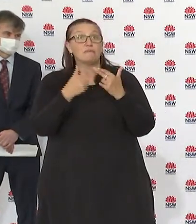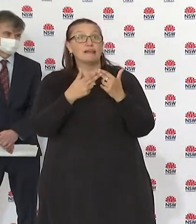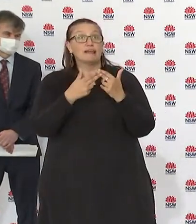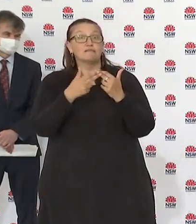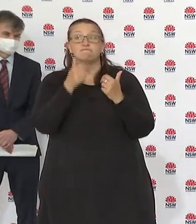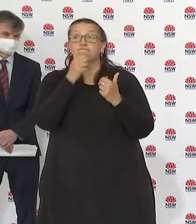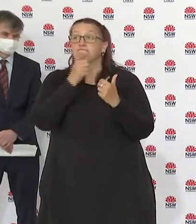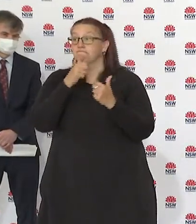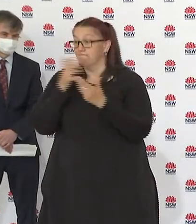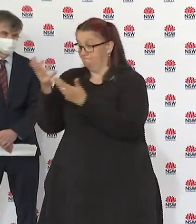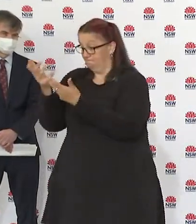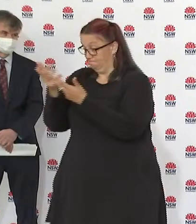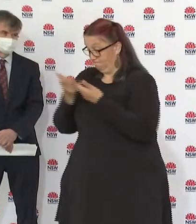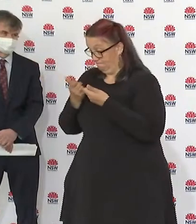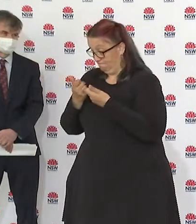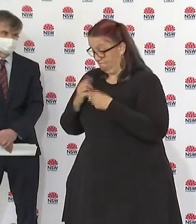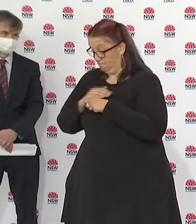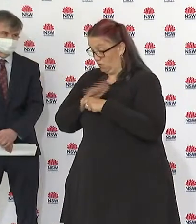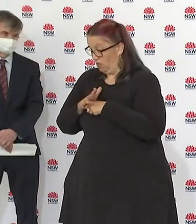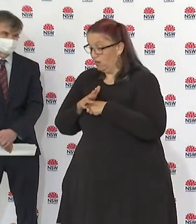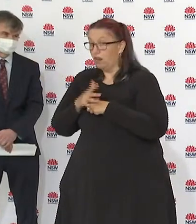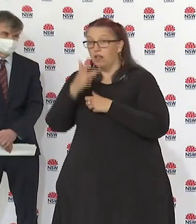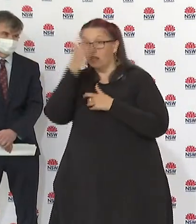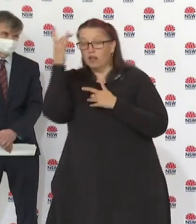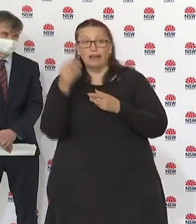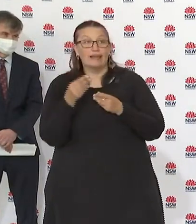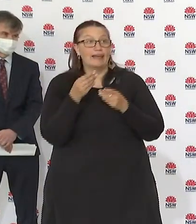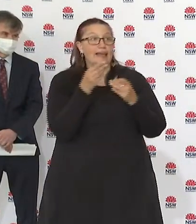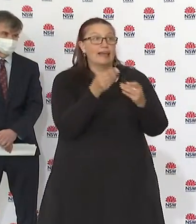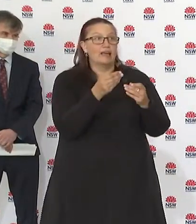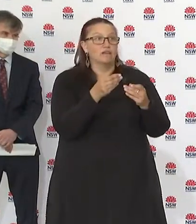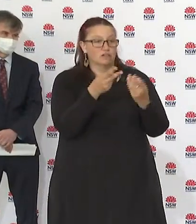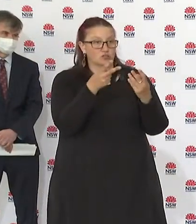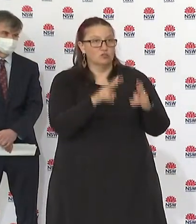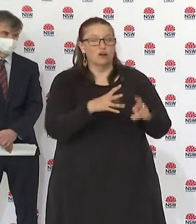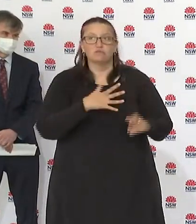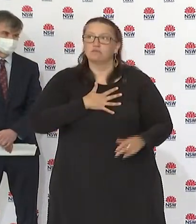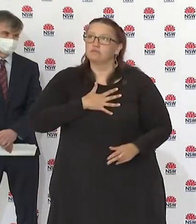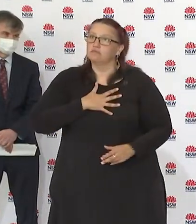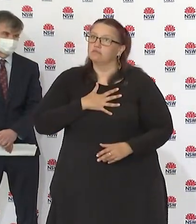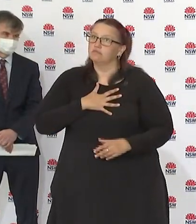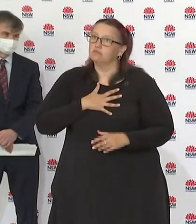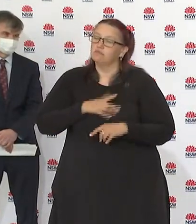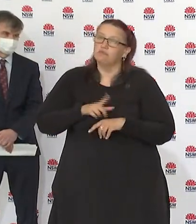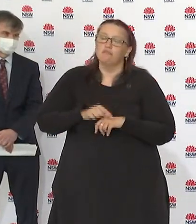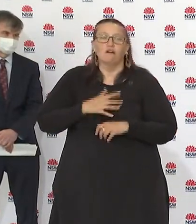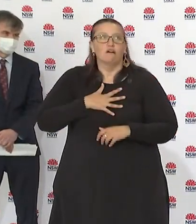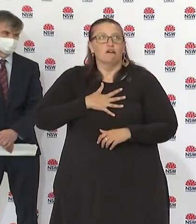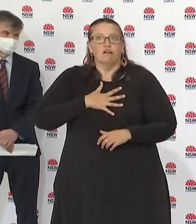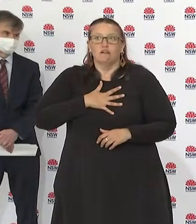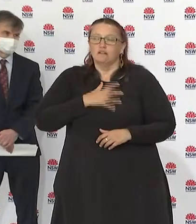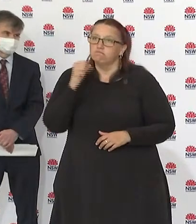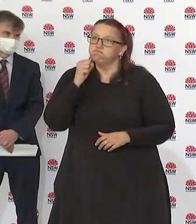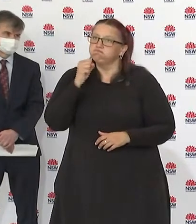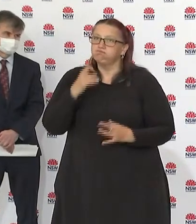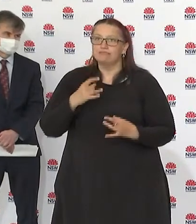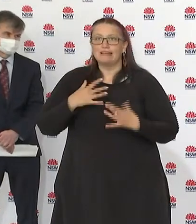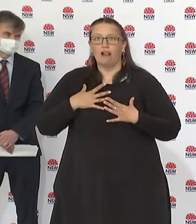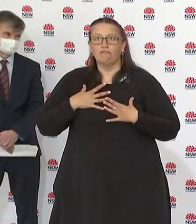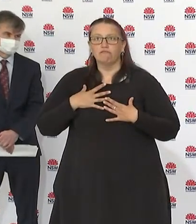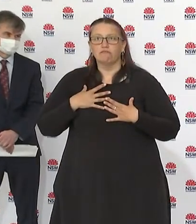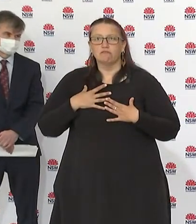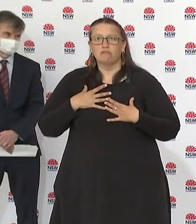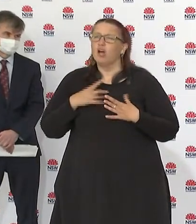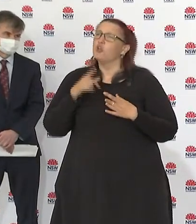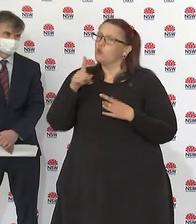it. And the message is starting to get through that if you risk your own health, that's one thing, but then to take